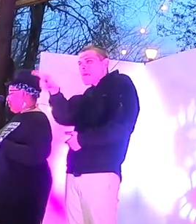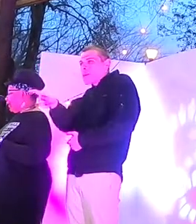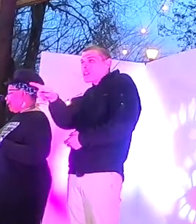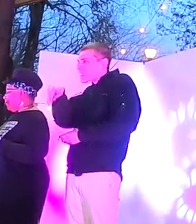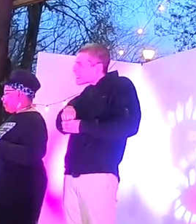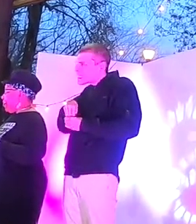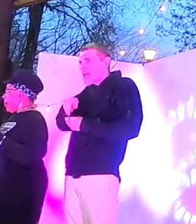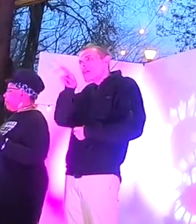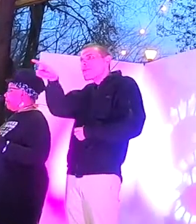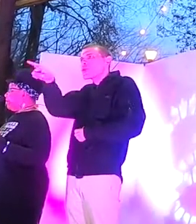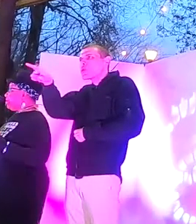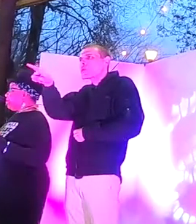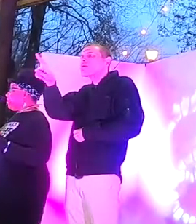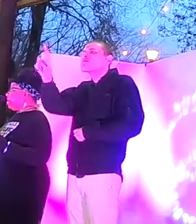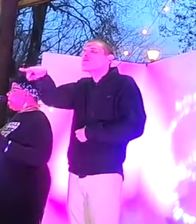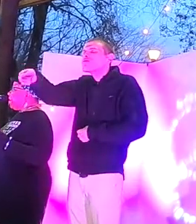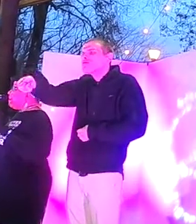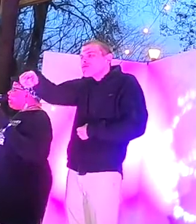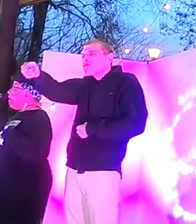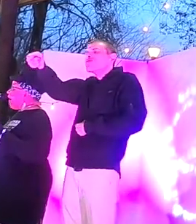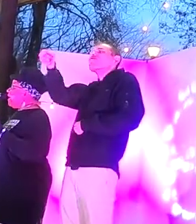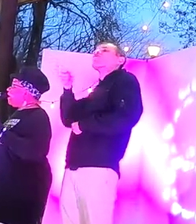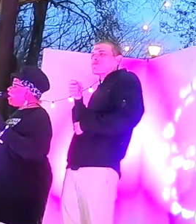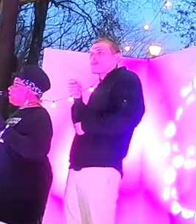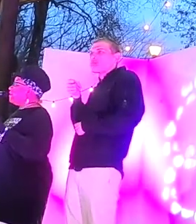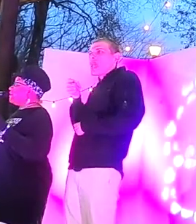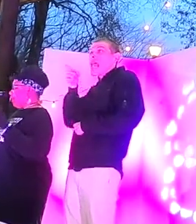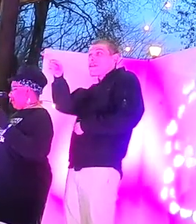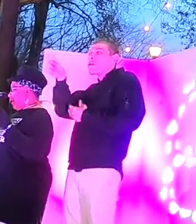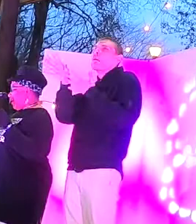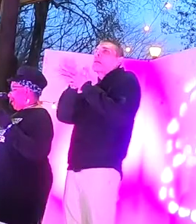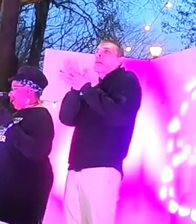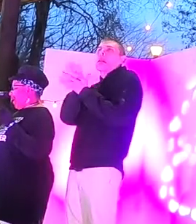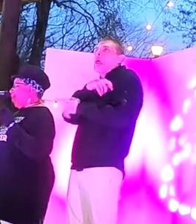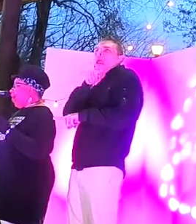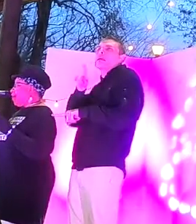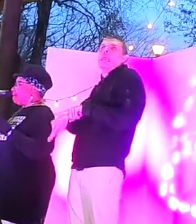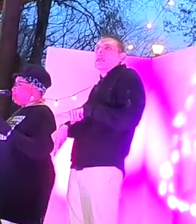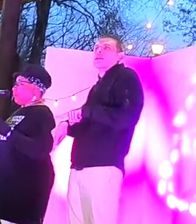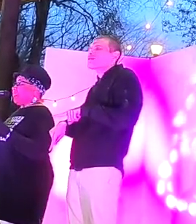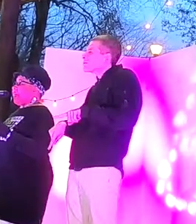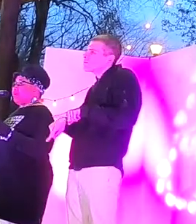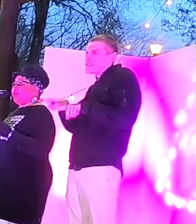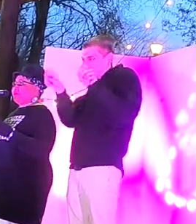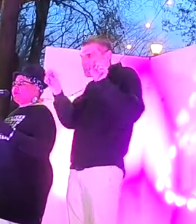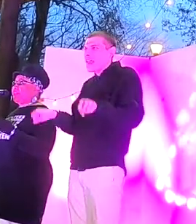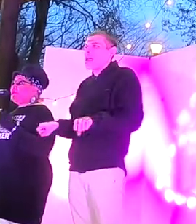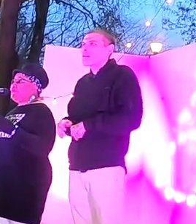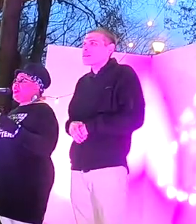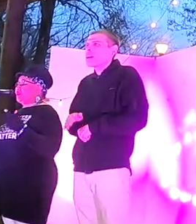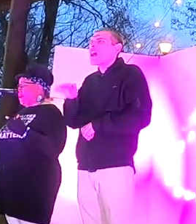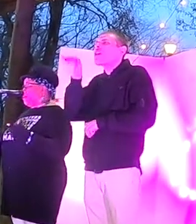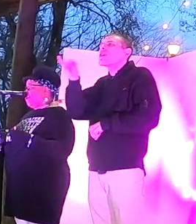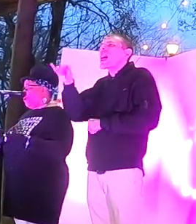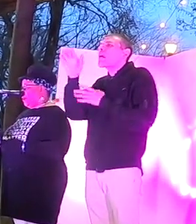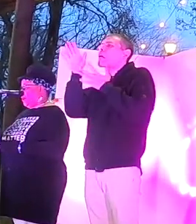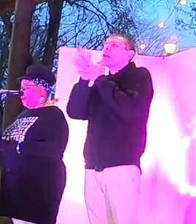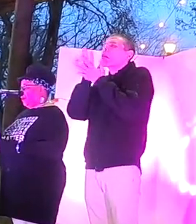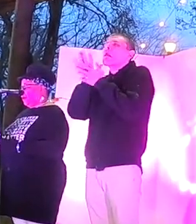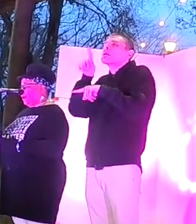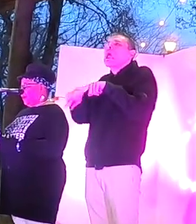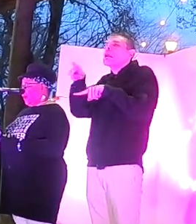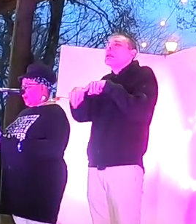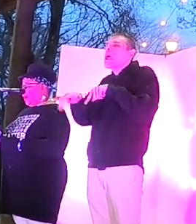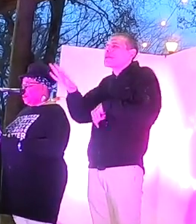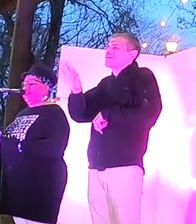of you who says, I can't do it. They're hardly reliable. In fact, they are fooling